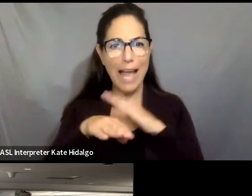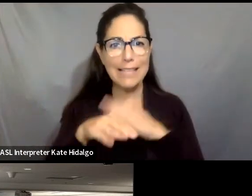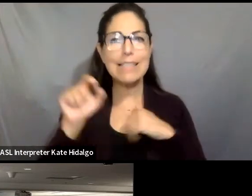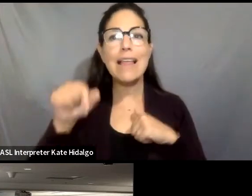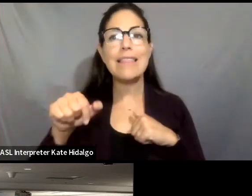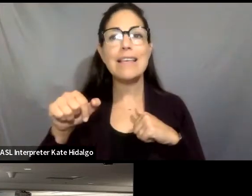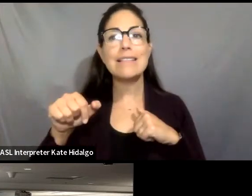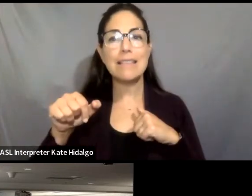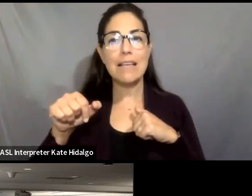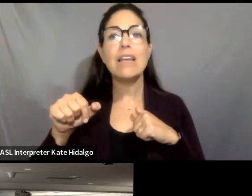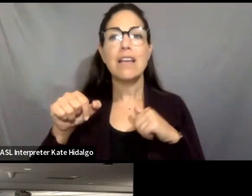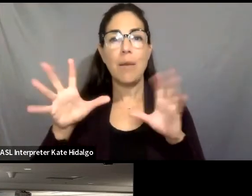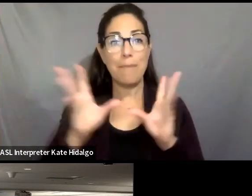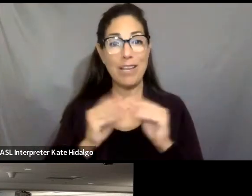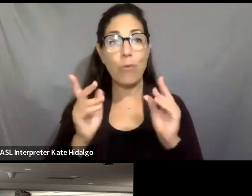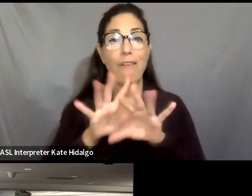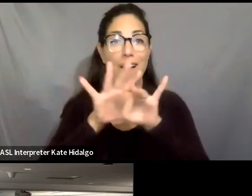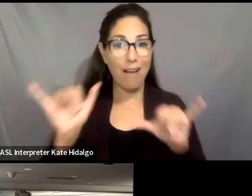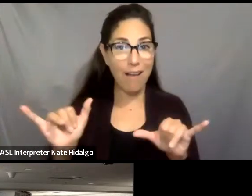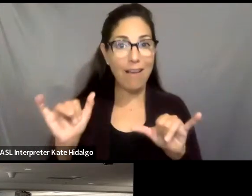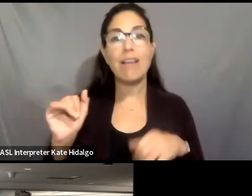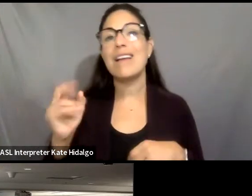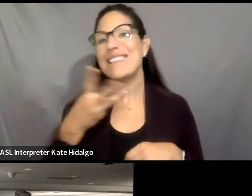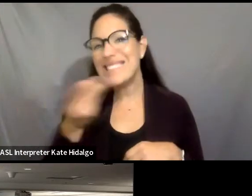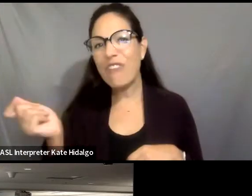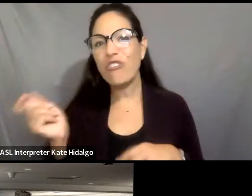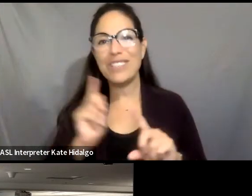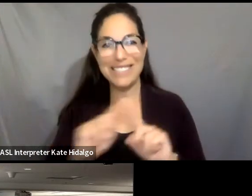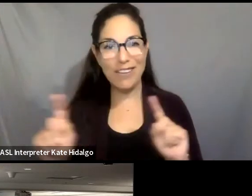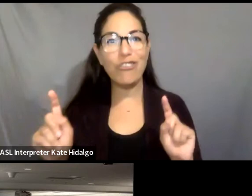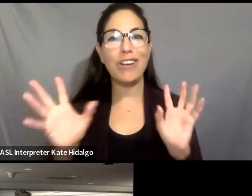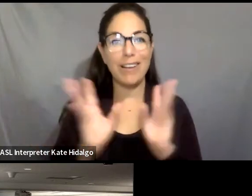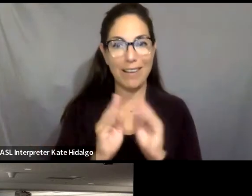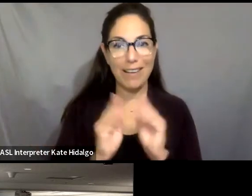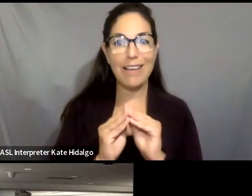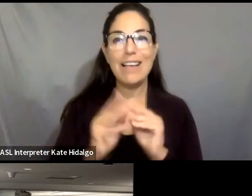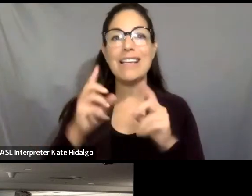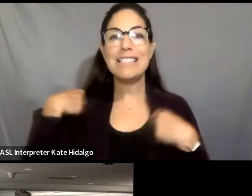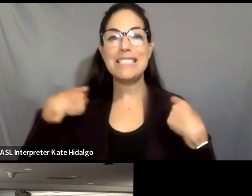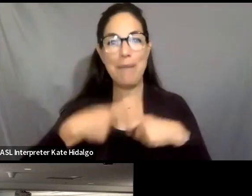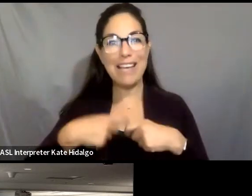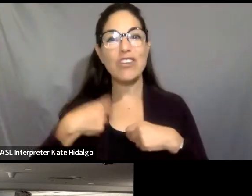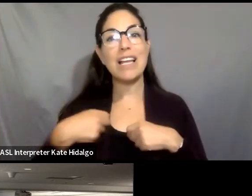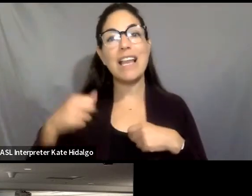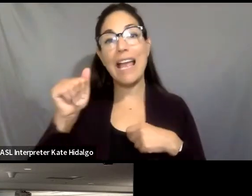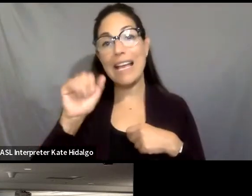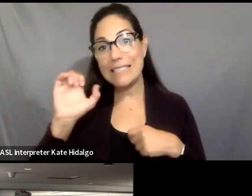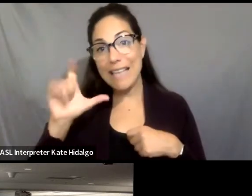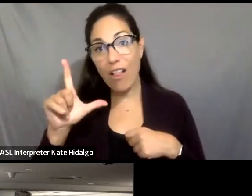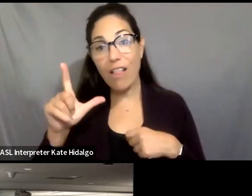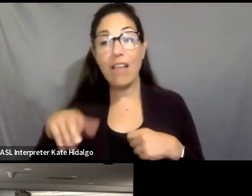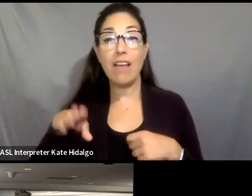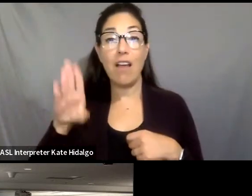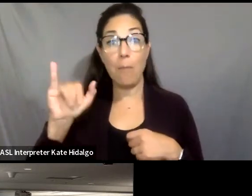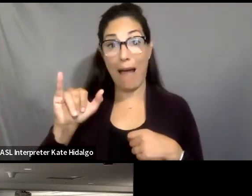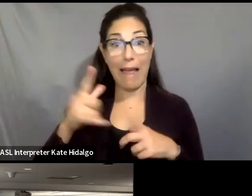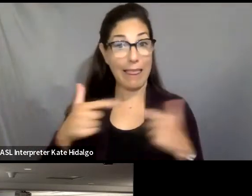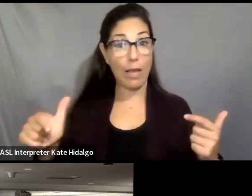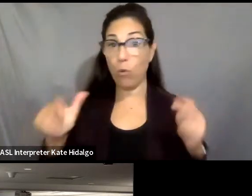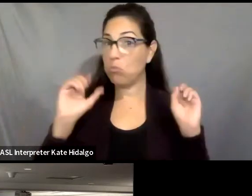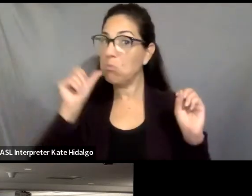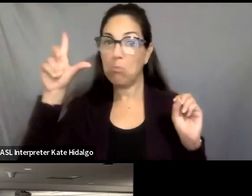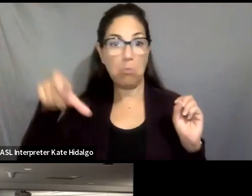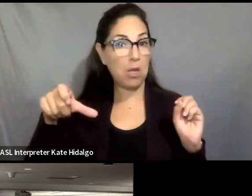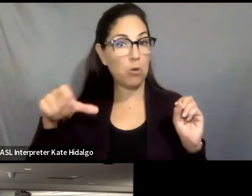will have simultaneous bidirectional interpretation in Spanish and American Sign Language. If you're bilingual, you don't have to click anything. But